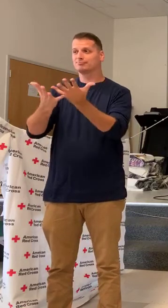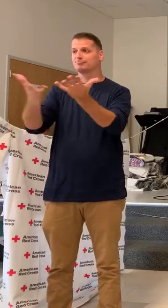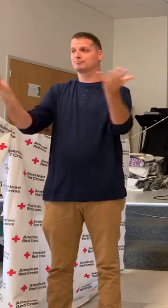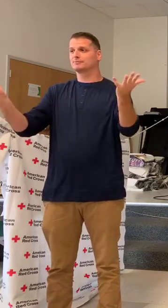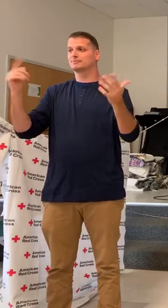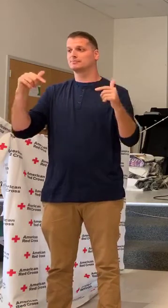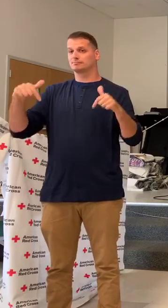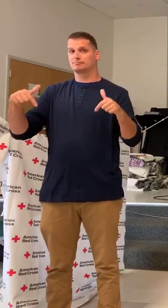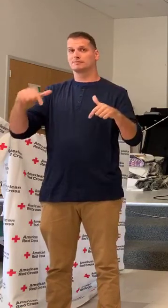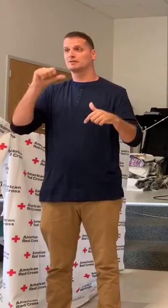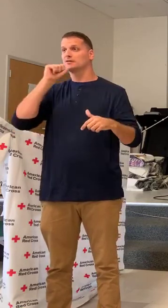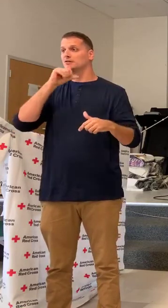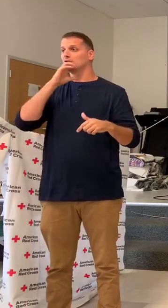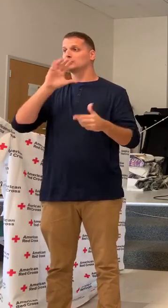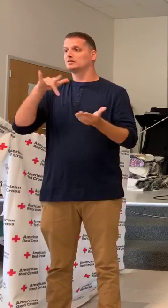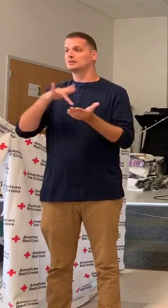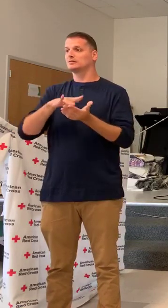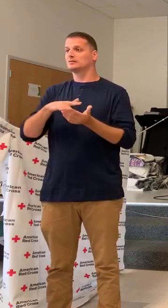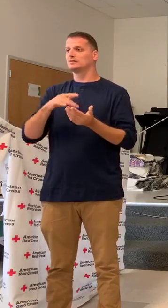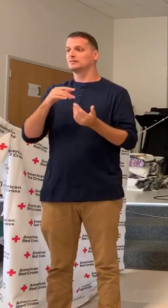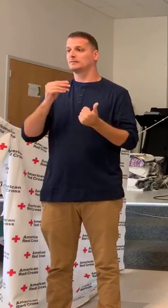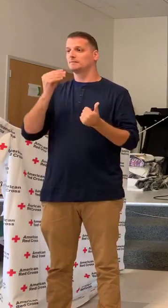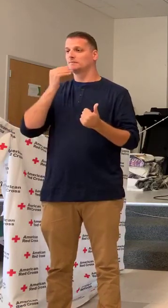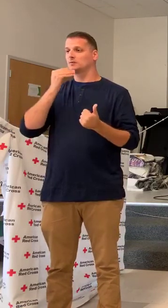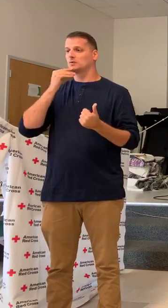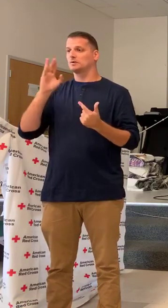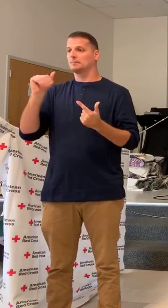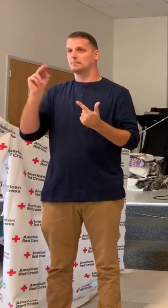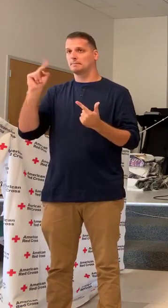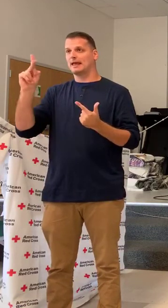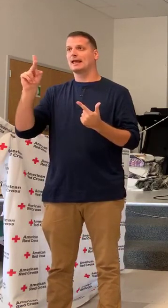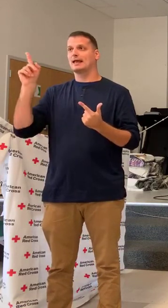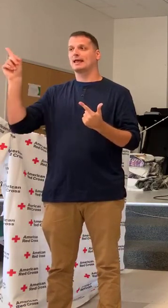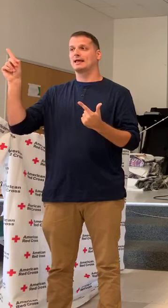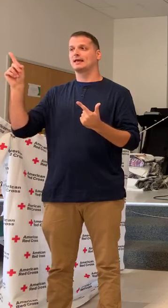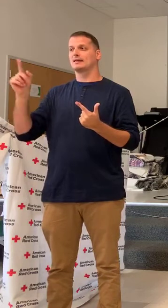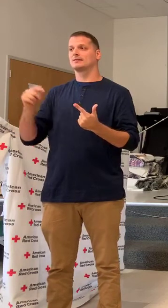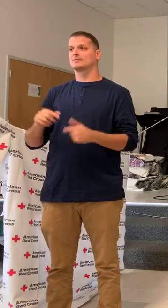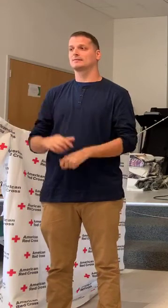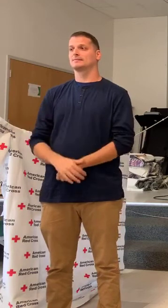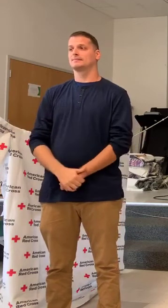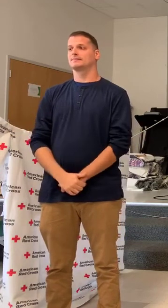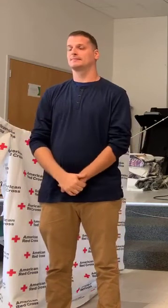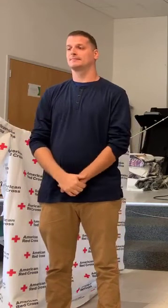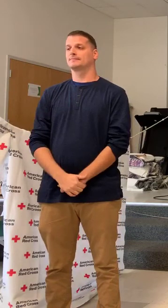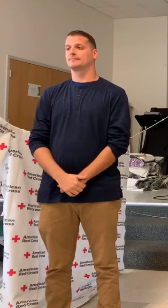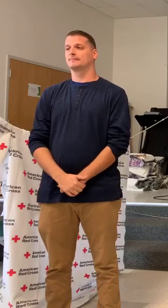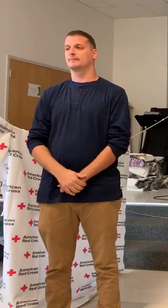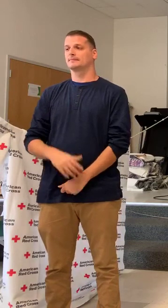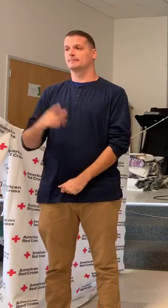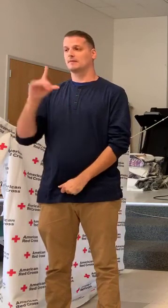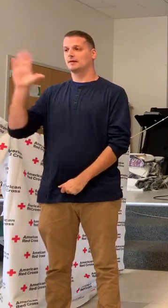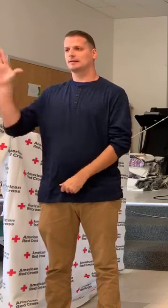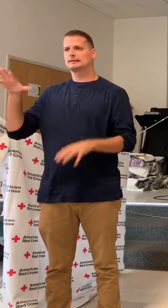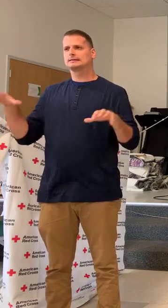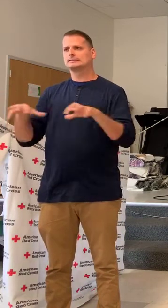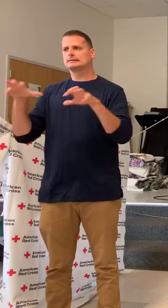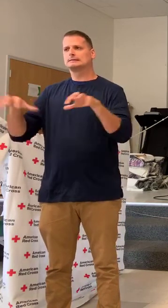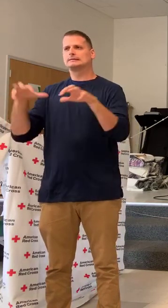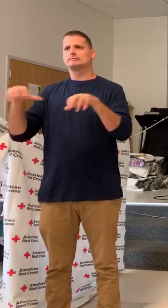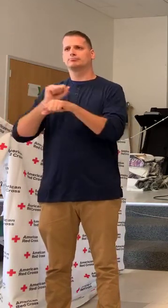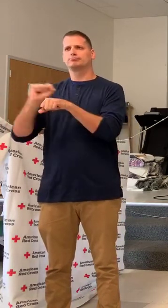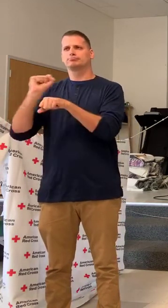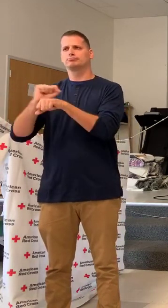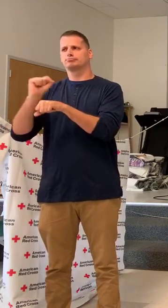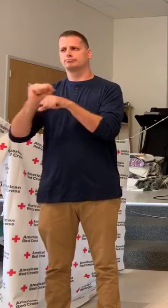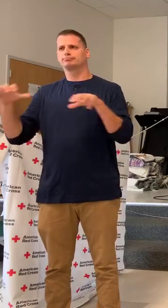and the food bank, the Sunshine Food Bank, for all the hard work they've done. And I just want